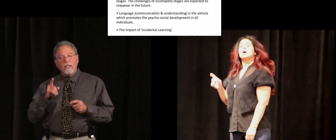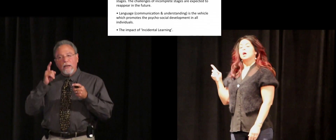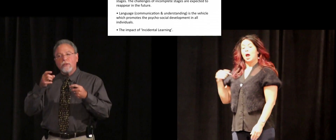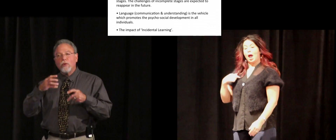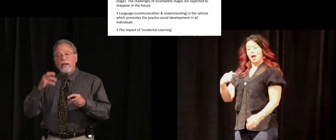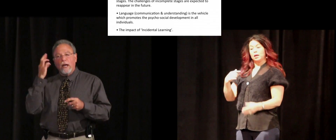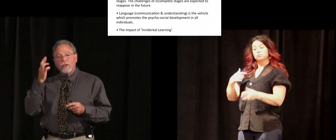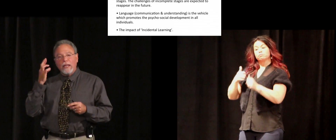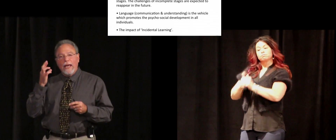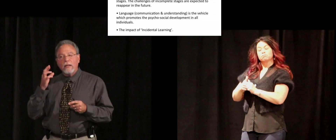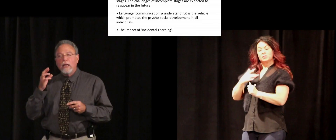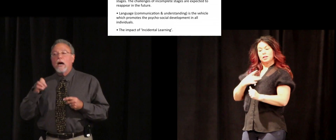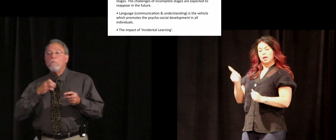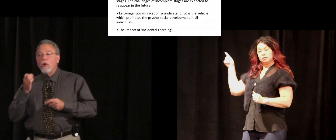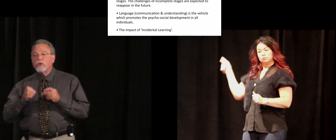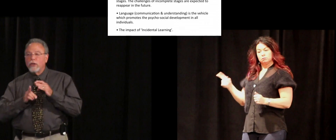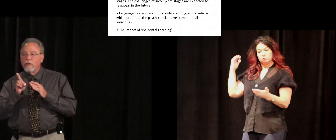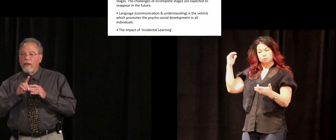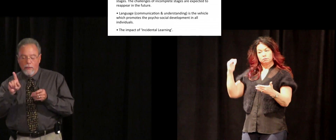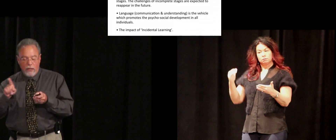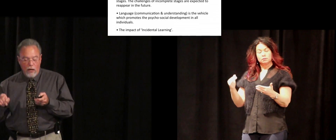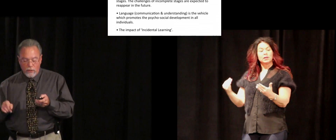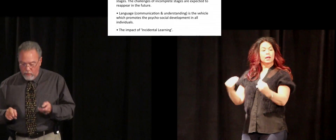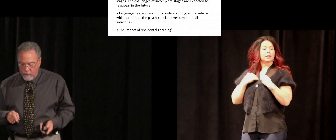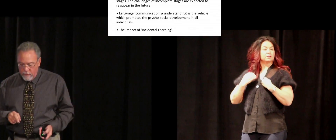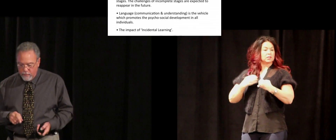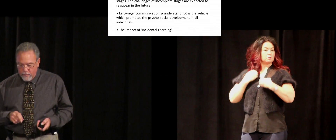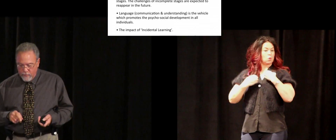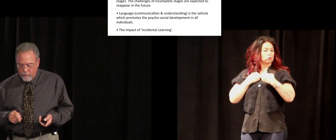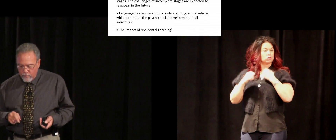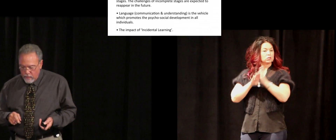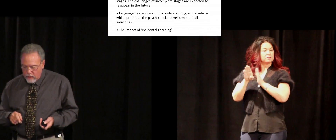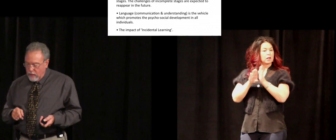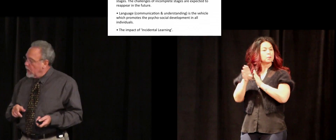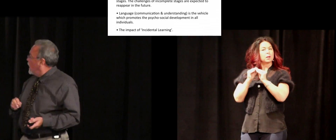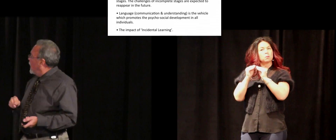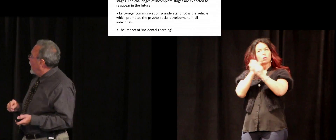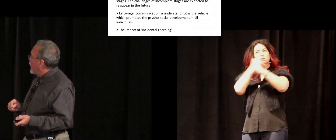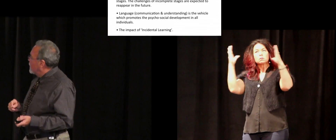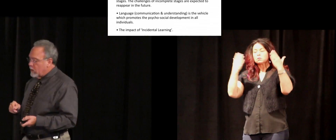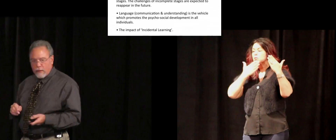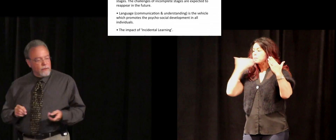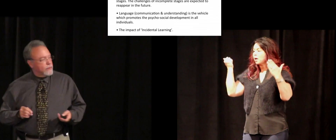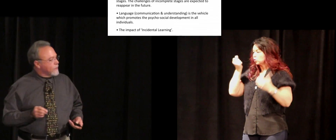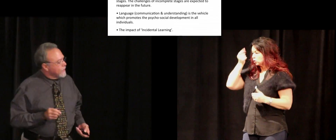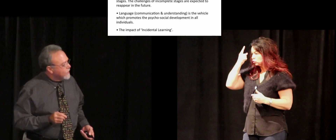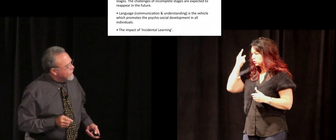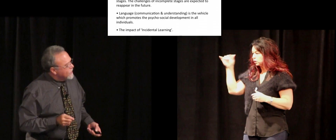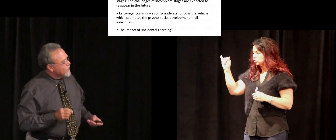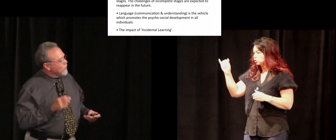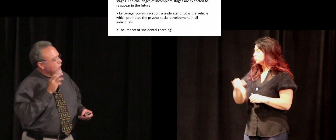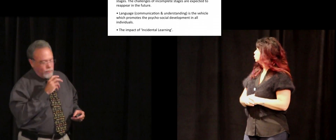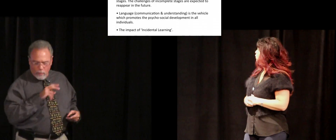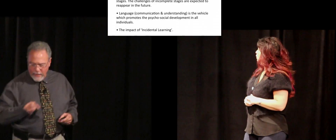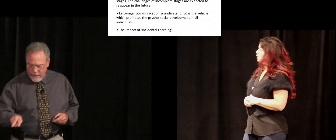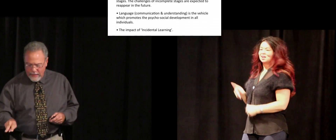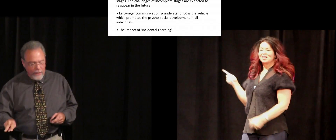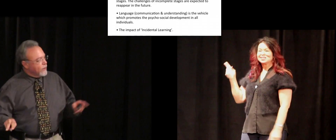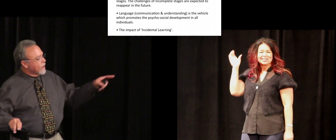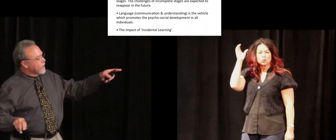often seem to passively absorb information from the environment and constantly have little antenna to pick up